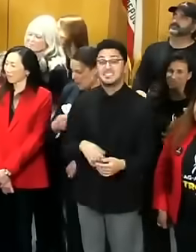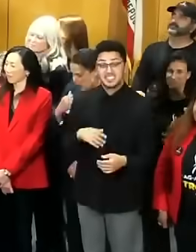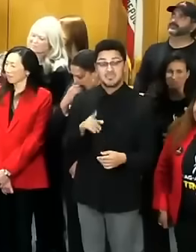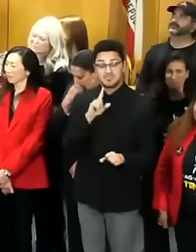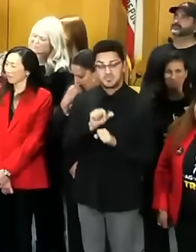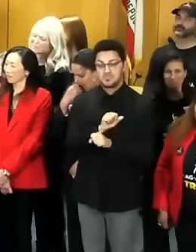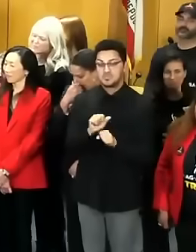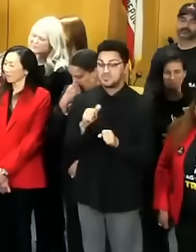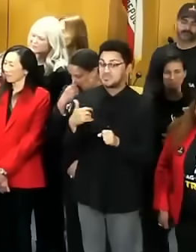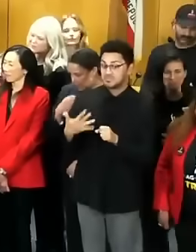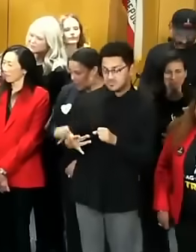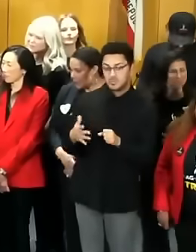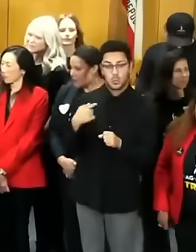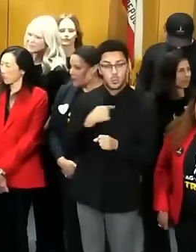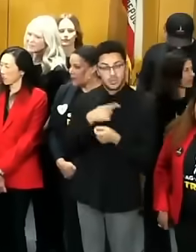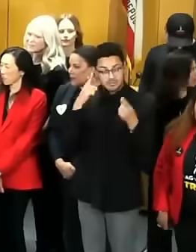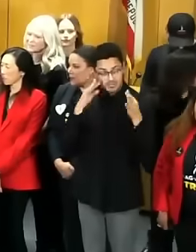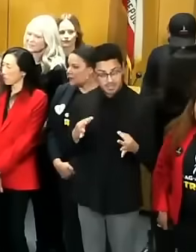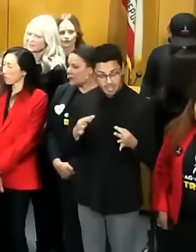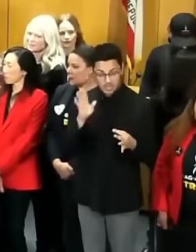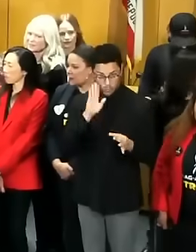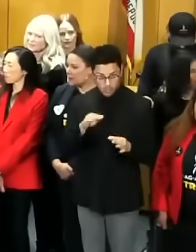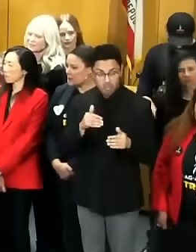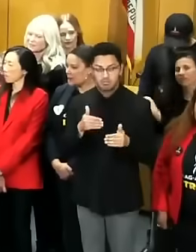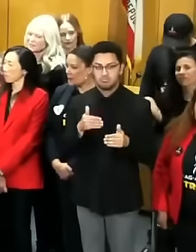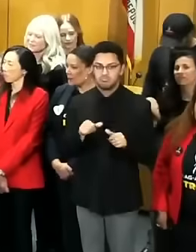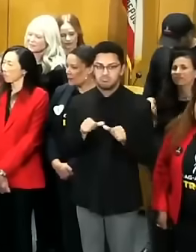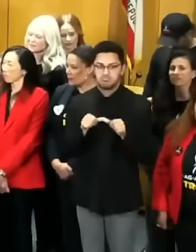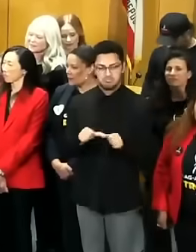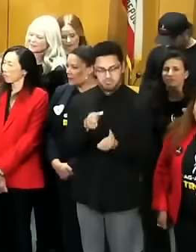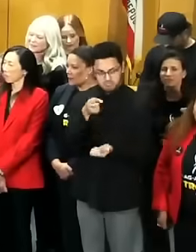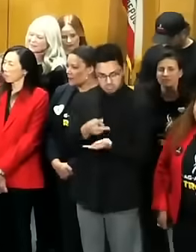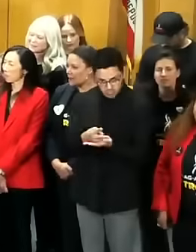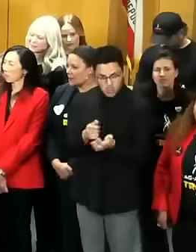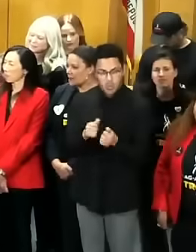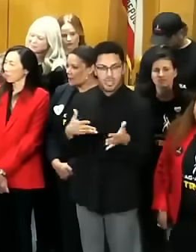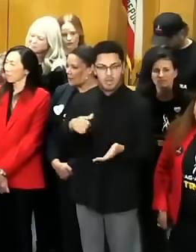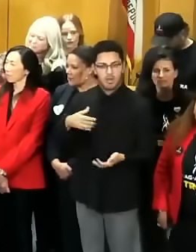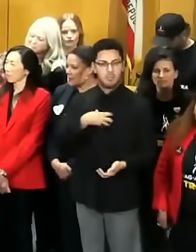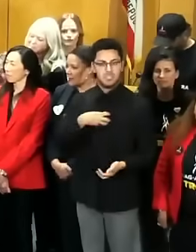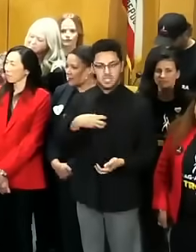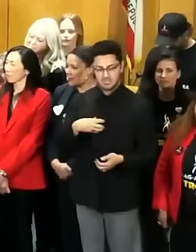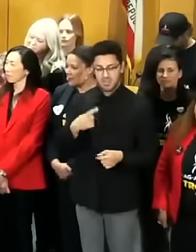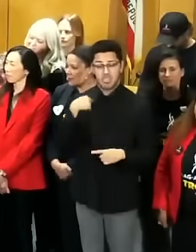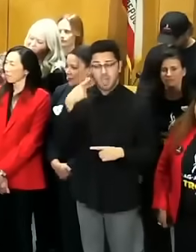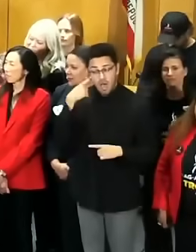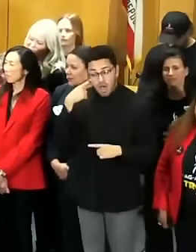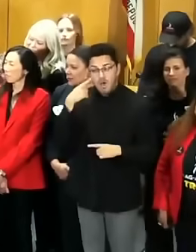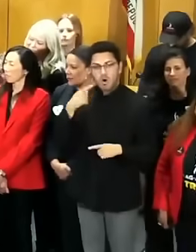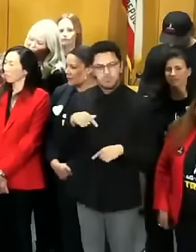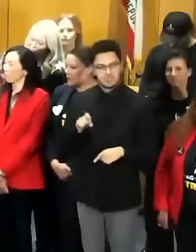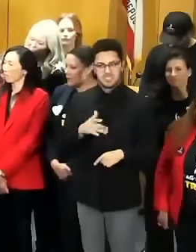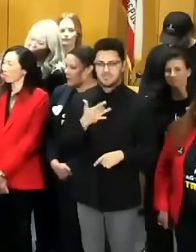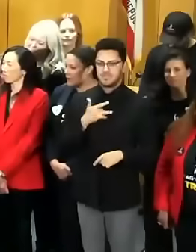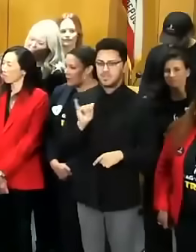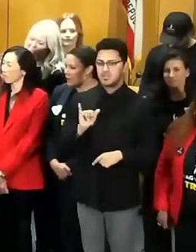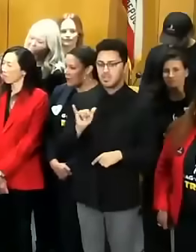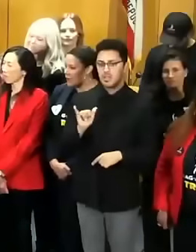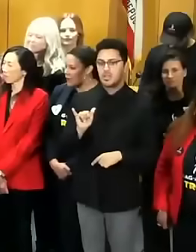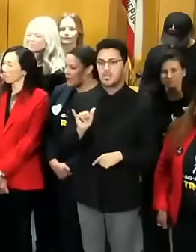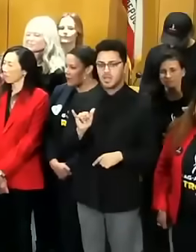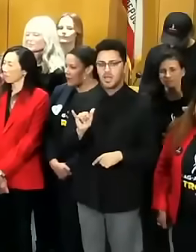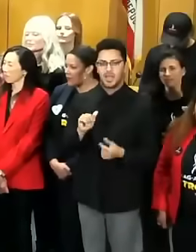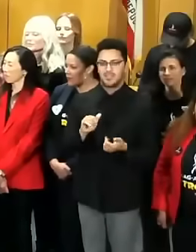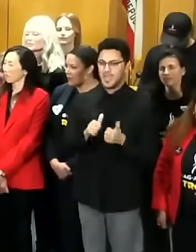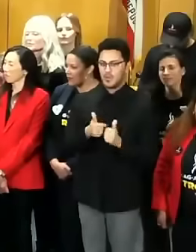know, decided on that we were going to pass without objection in the room, I thought to myself, this must feel like what it feels like